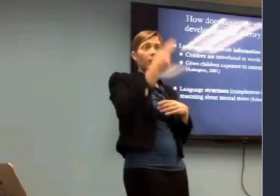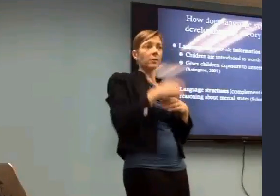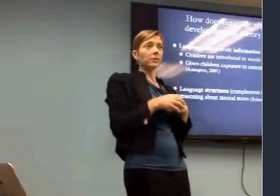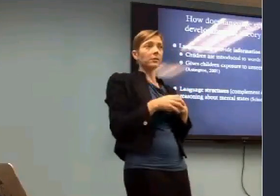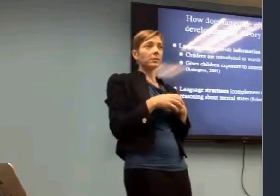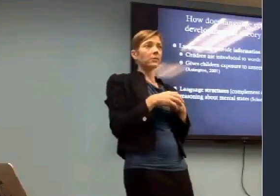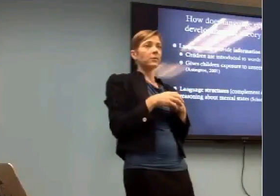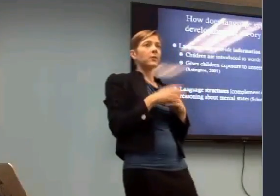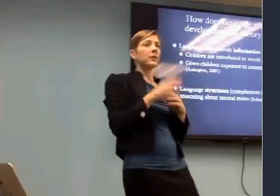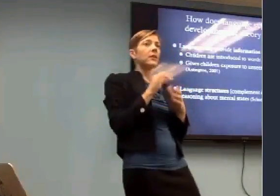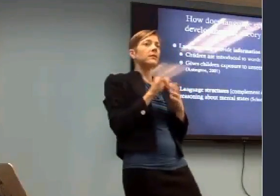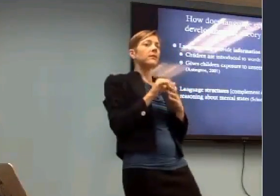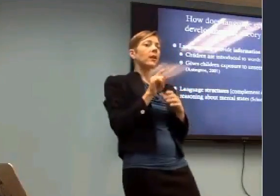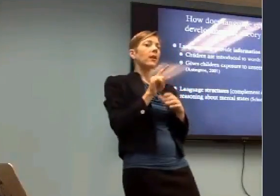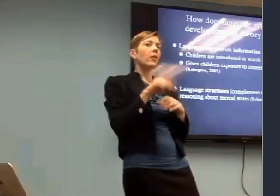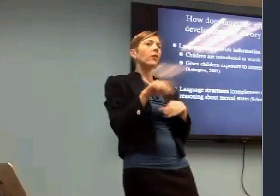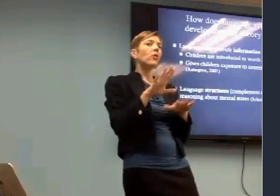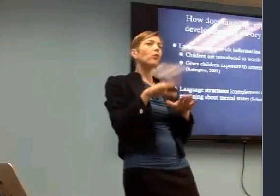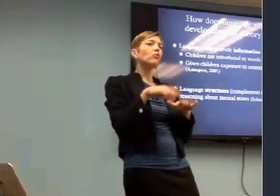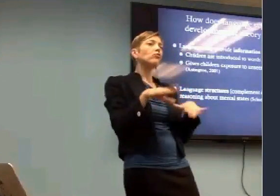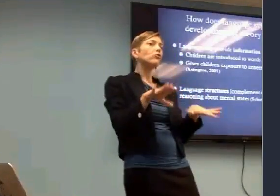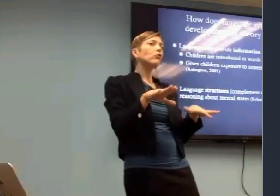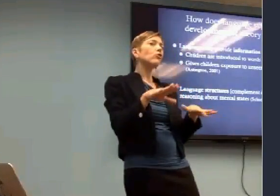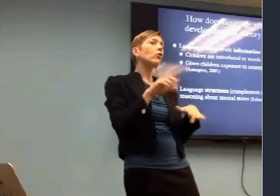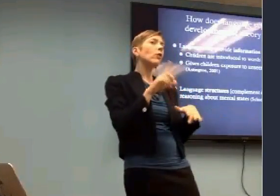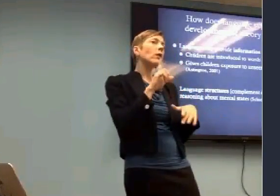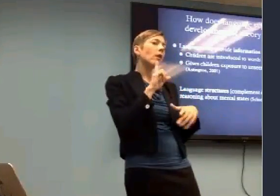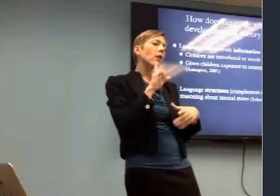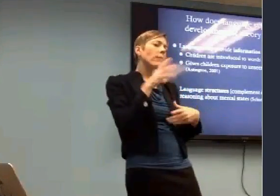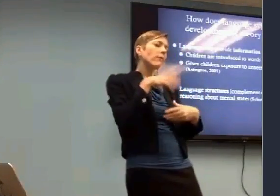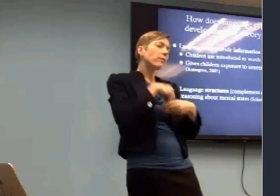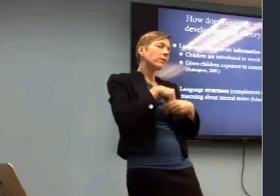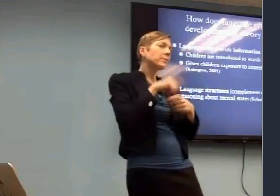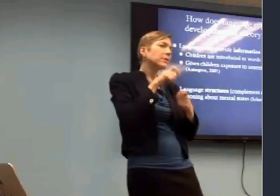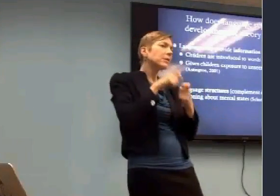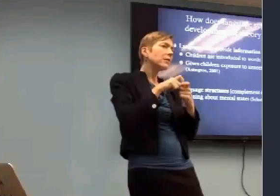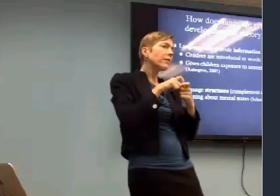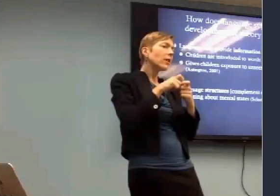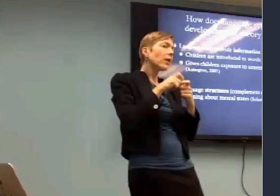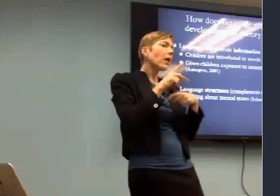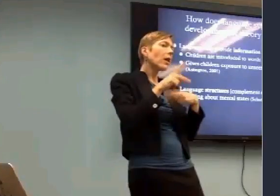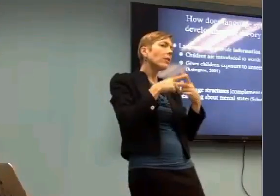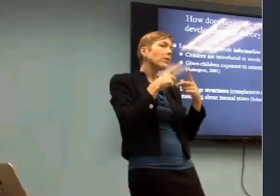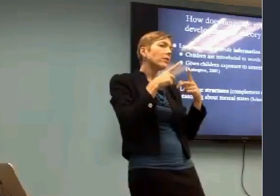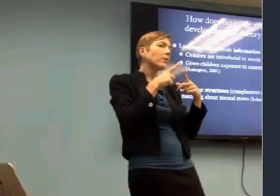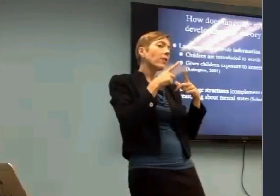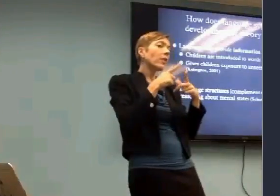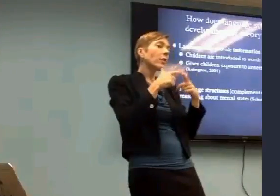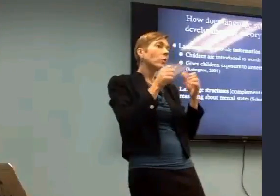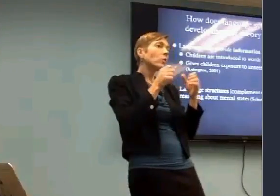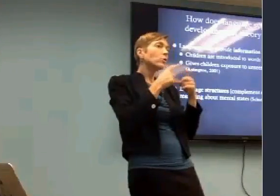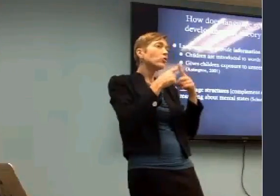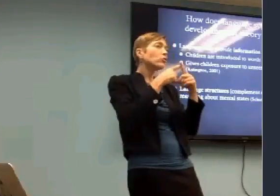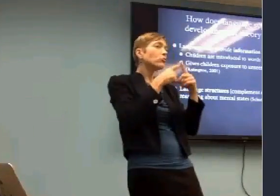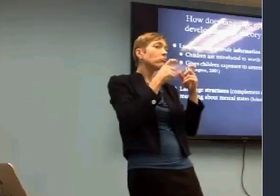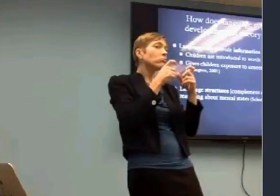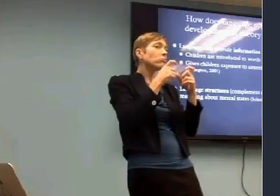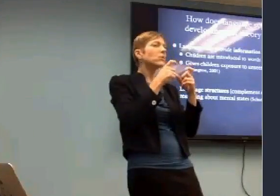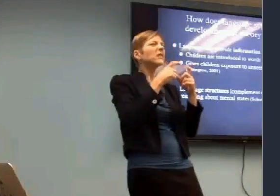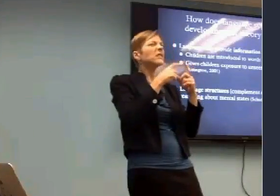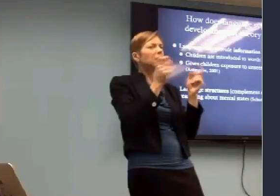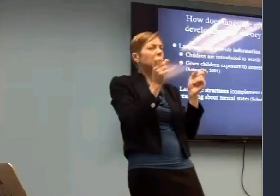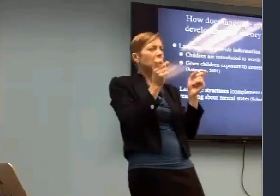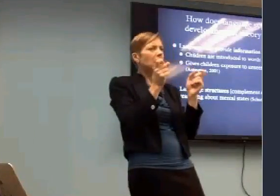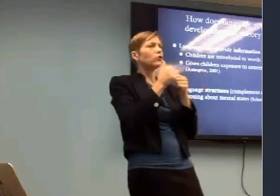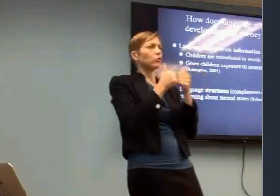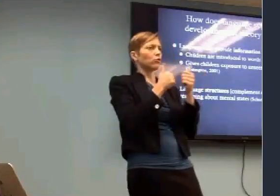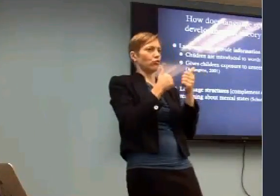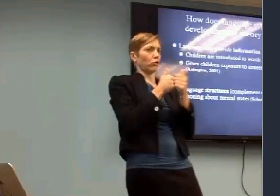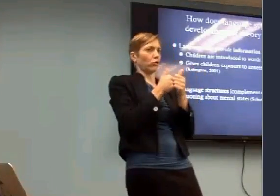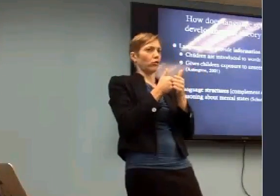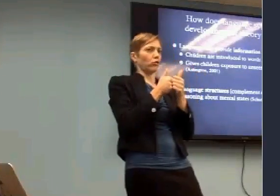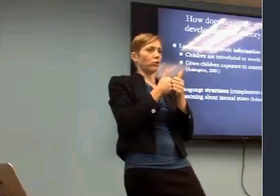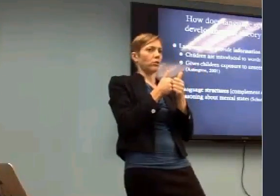Another hypothesis is that the children are incorporating specific